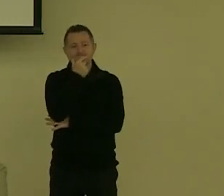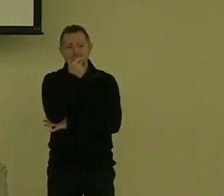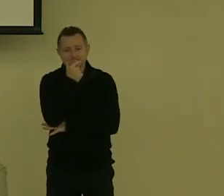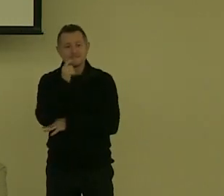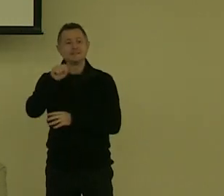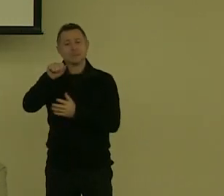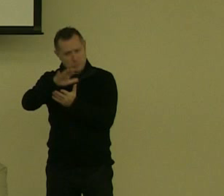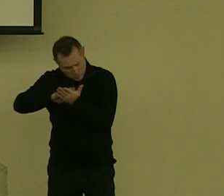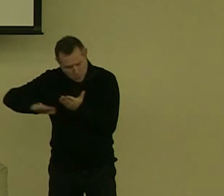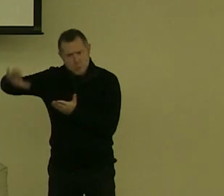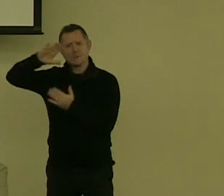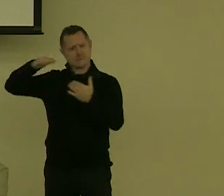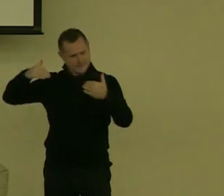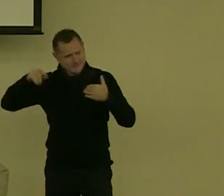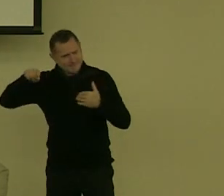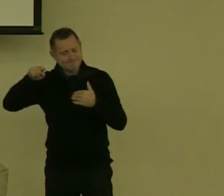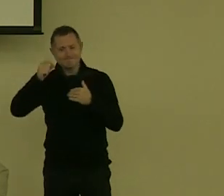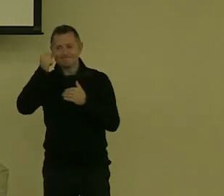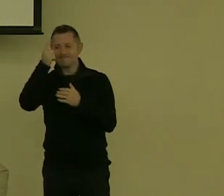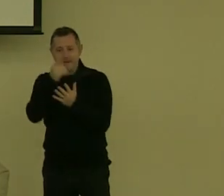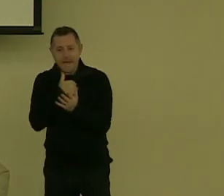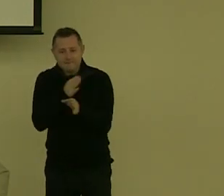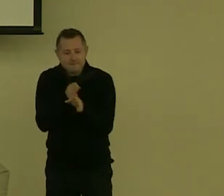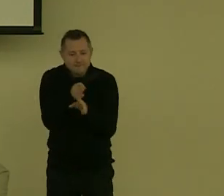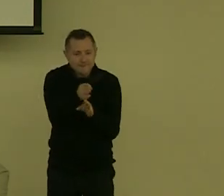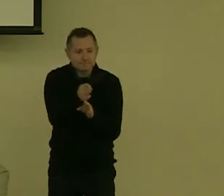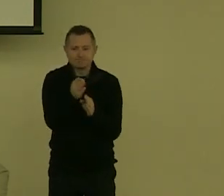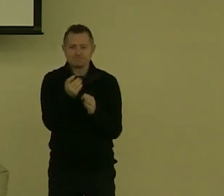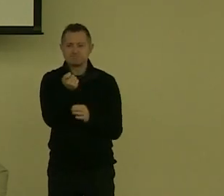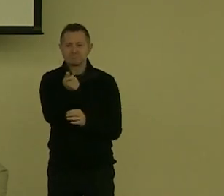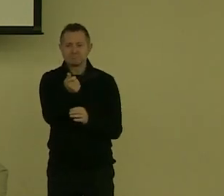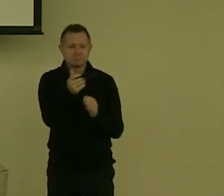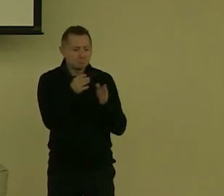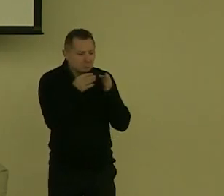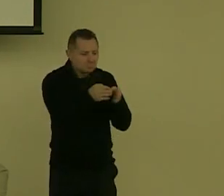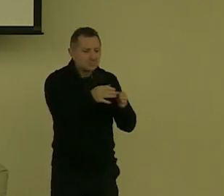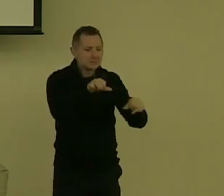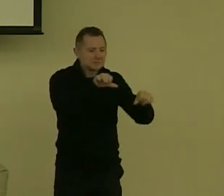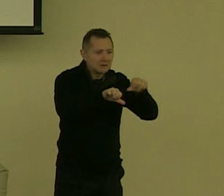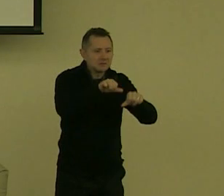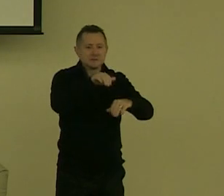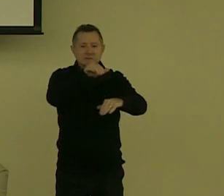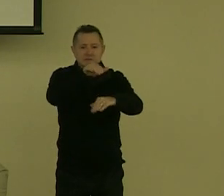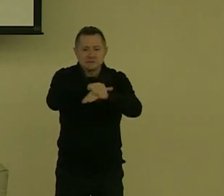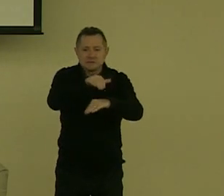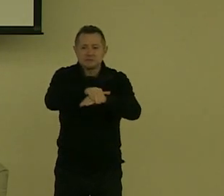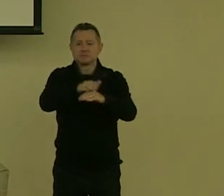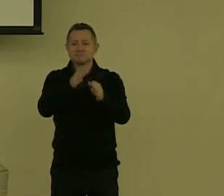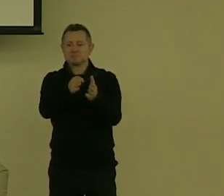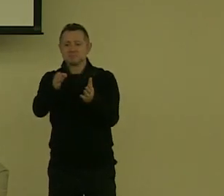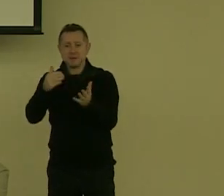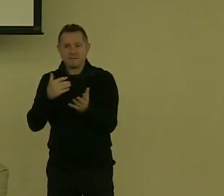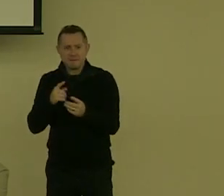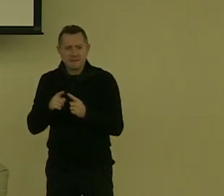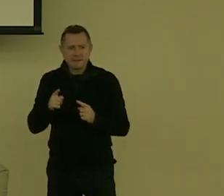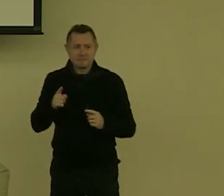Okay. You know, one of the things, it's interesting you mentioned that you were working in more popular writing outlets while you were doing your dissertation. Yeah. I was doing the same